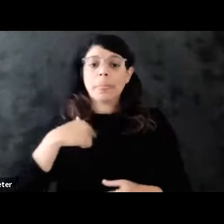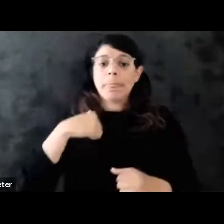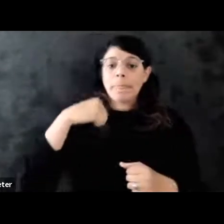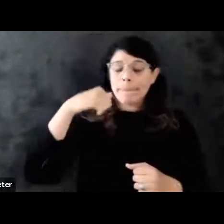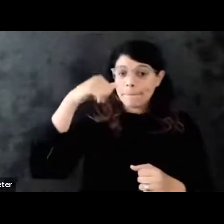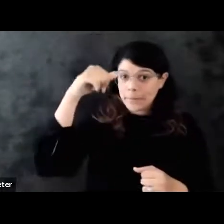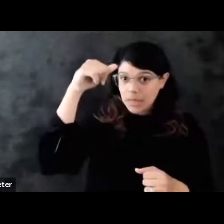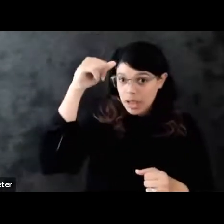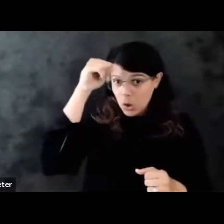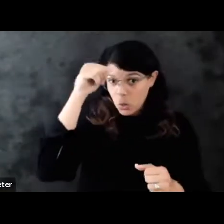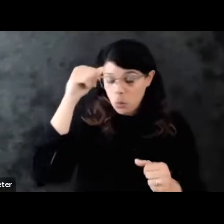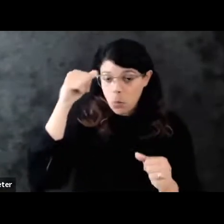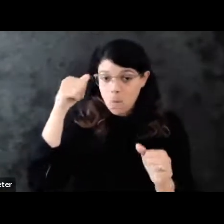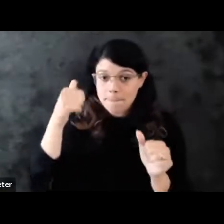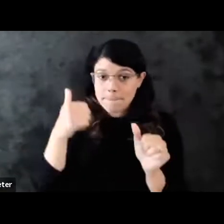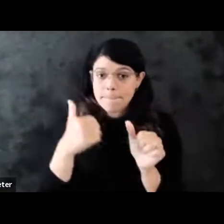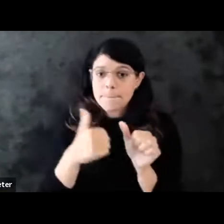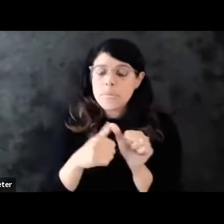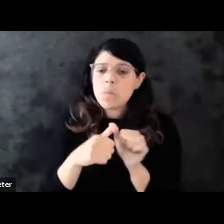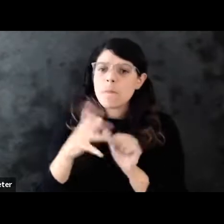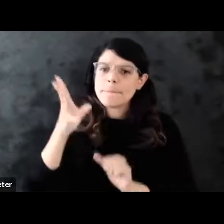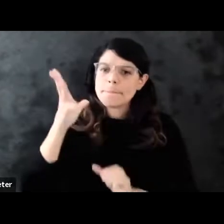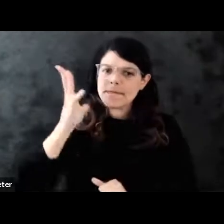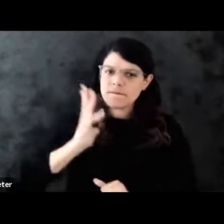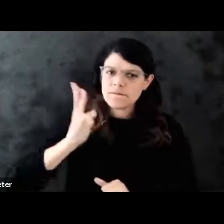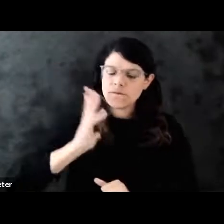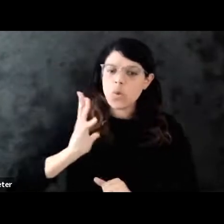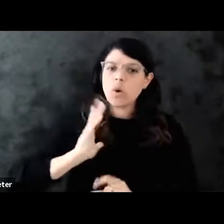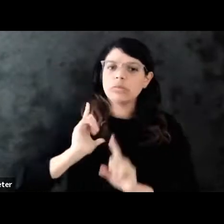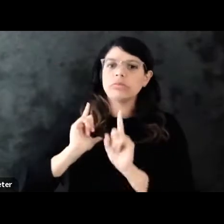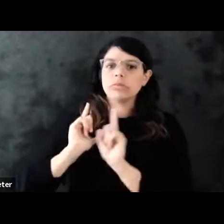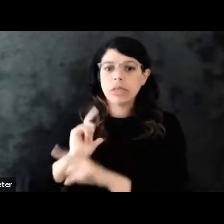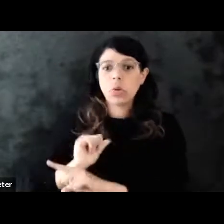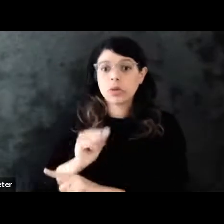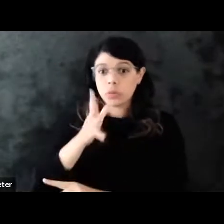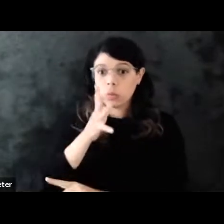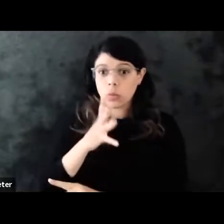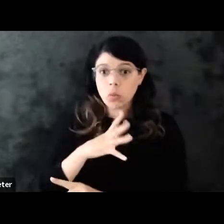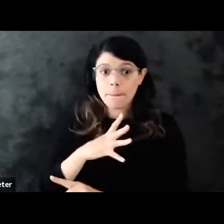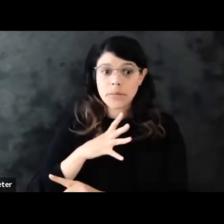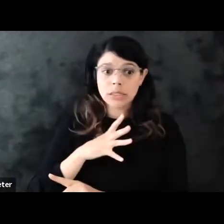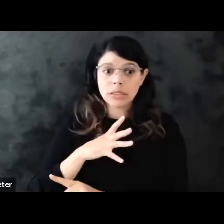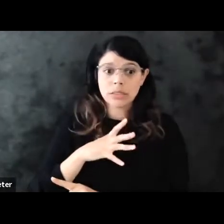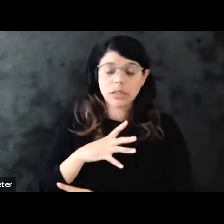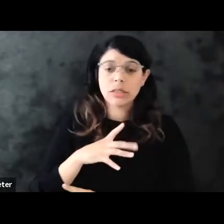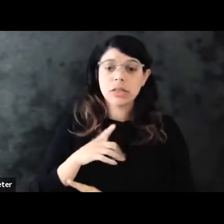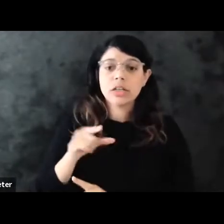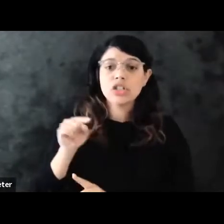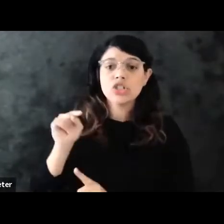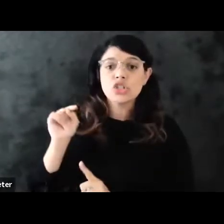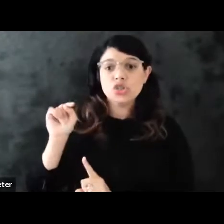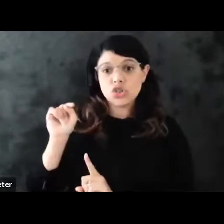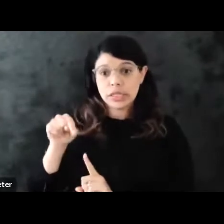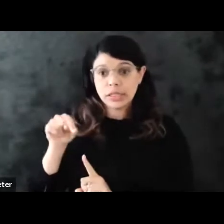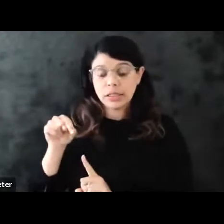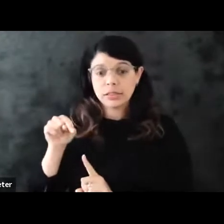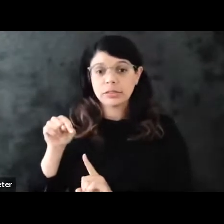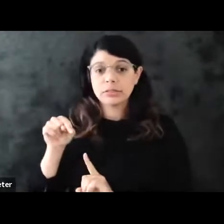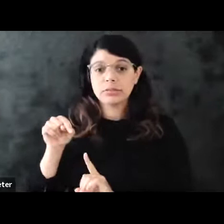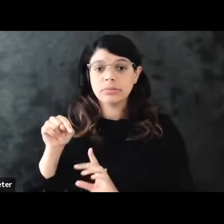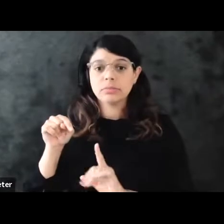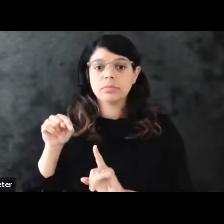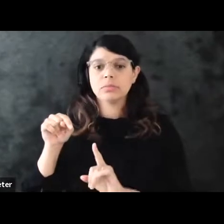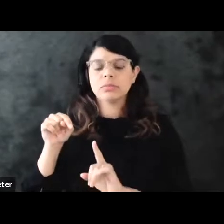forget which industry, but she was the first one that became very well known at that time in the 1900s,